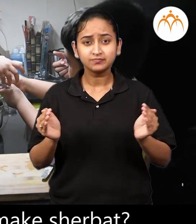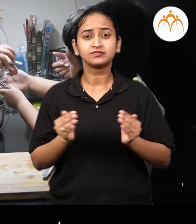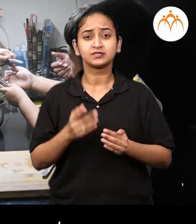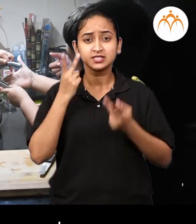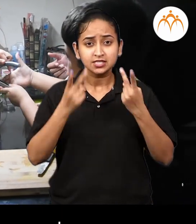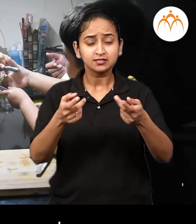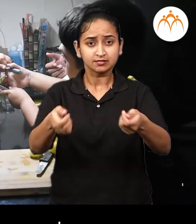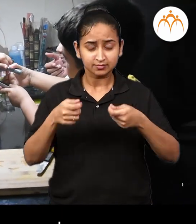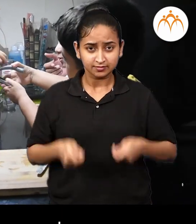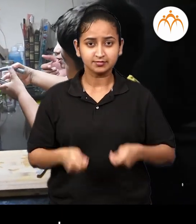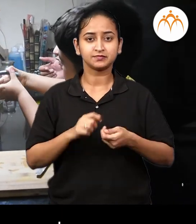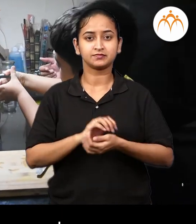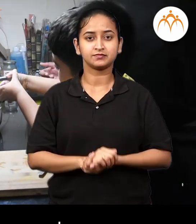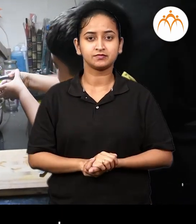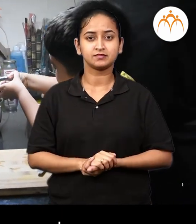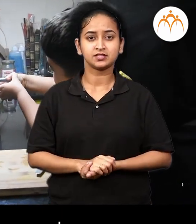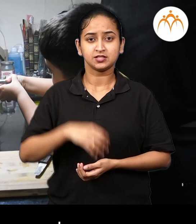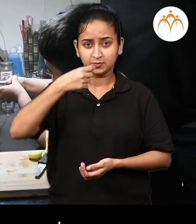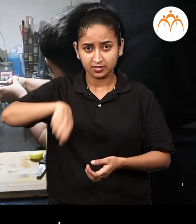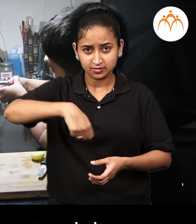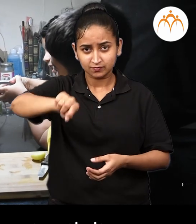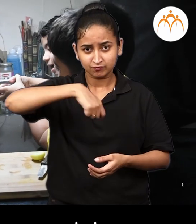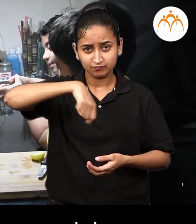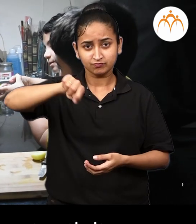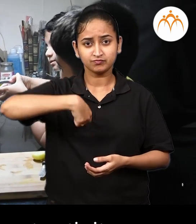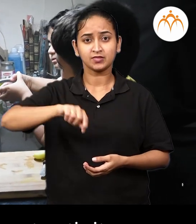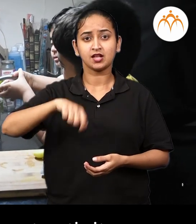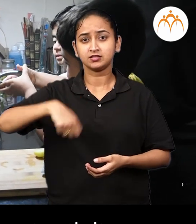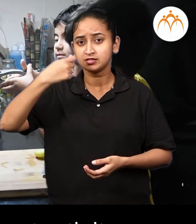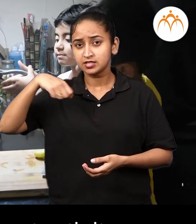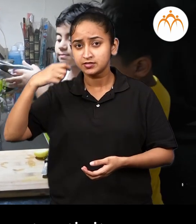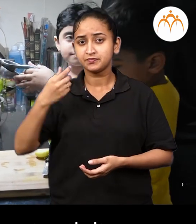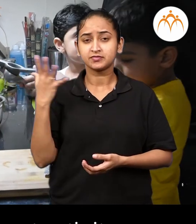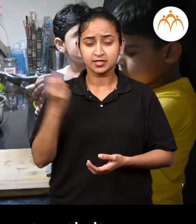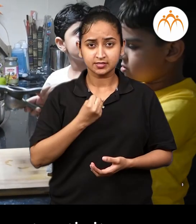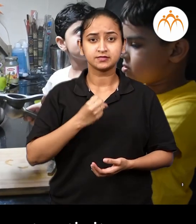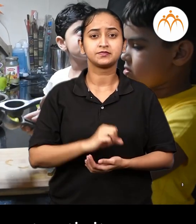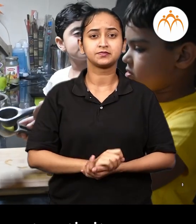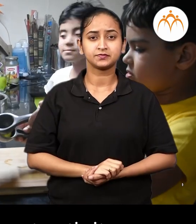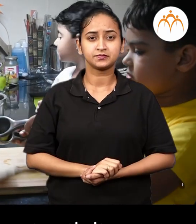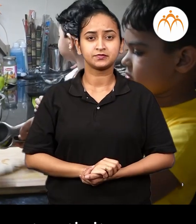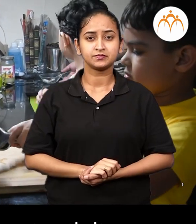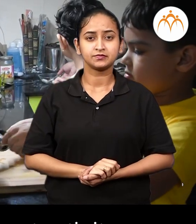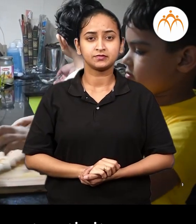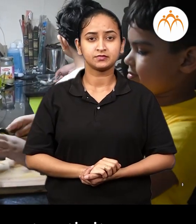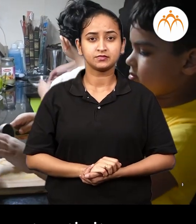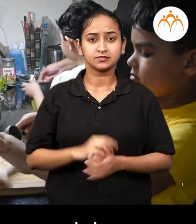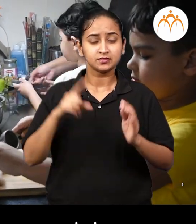Take a suitable vessel. You will need a spoon to stir it. Do you